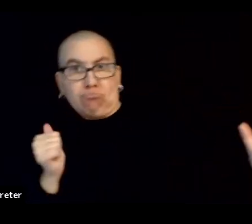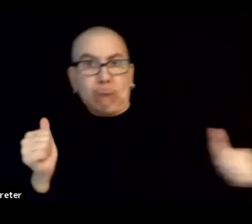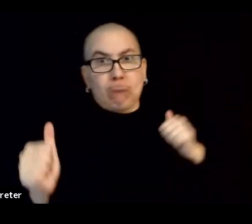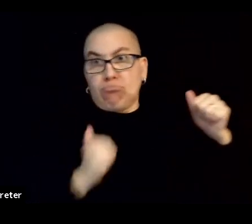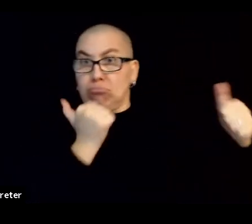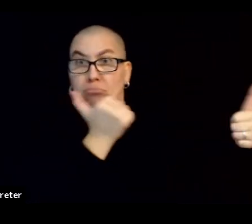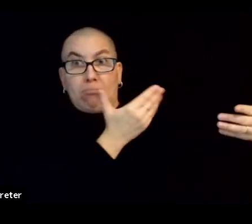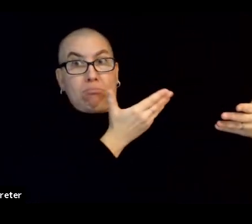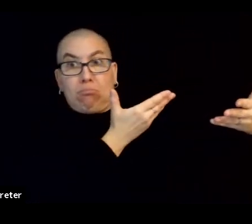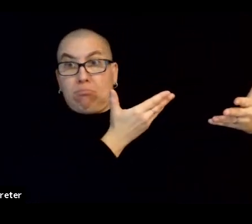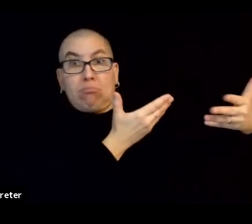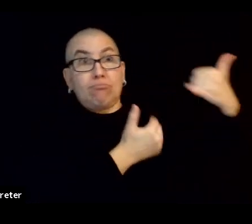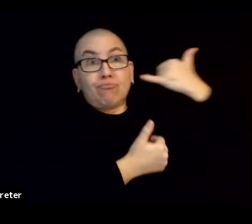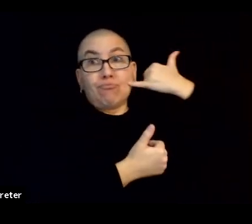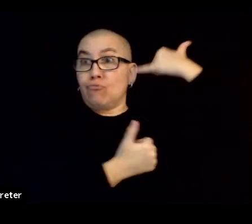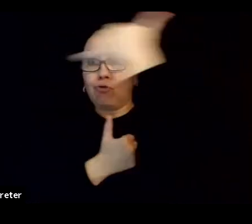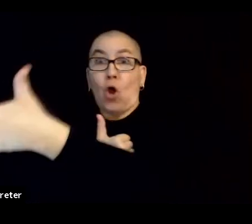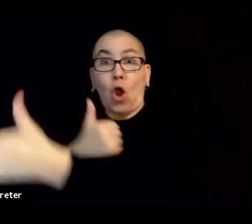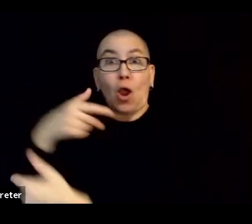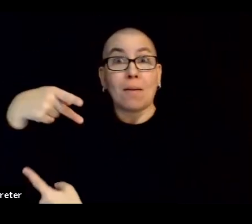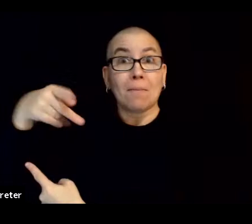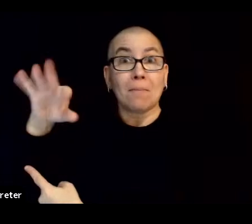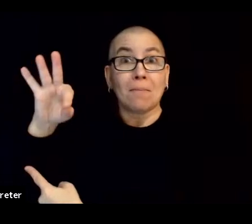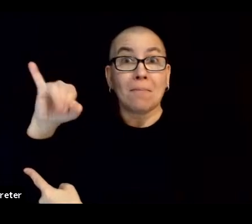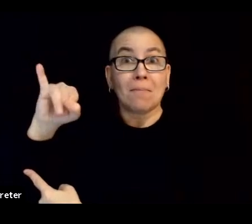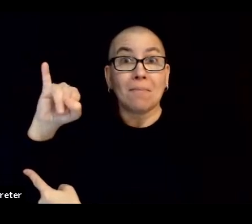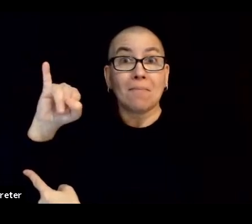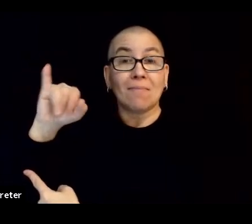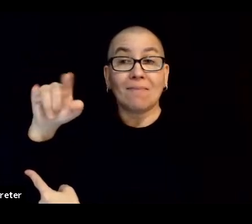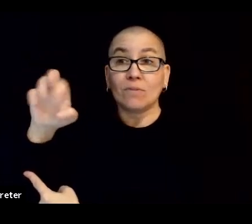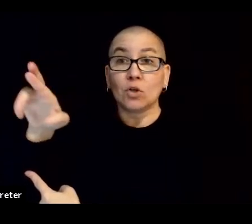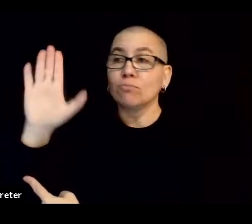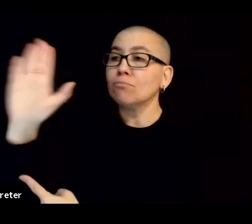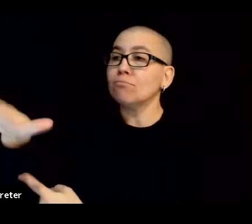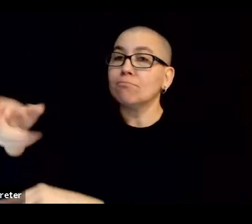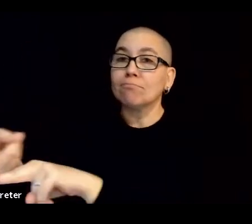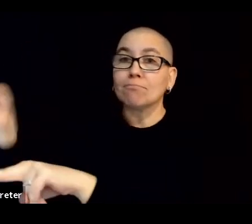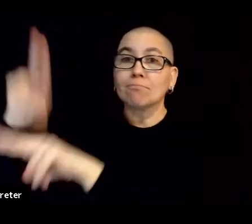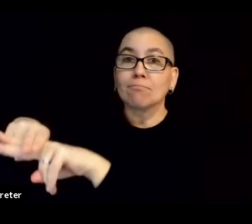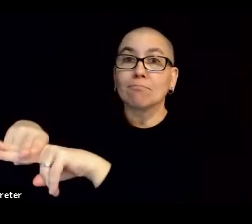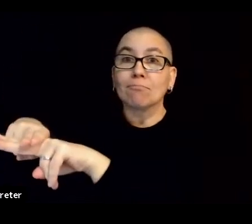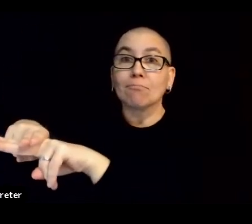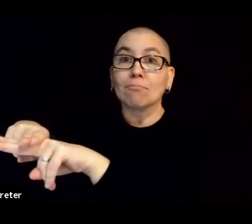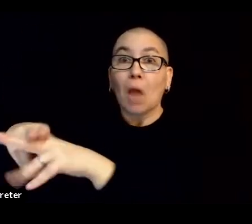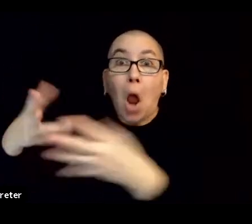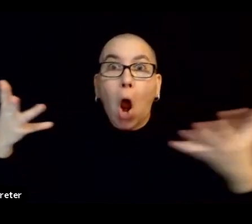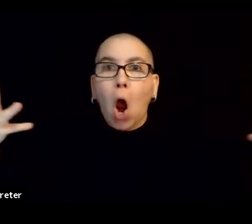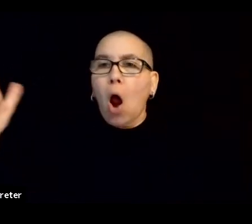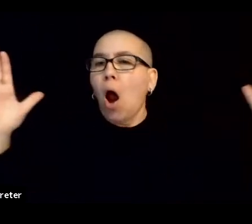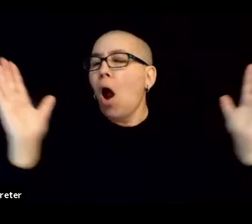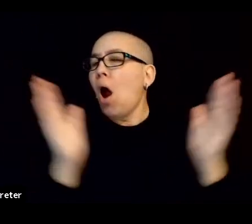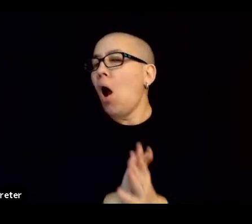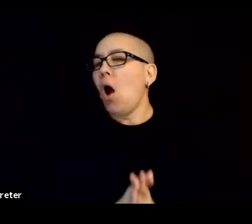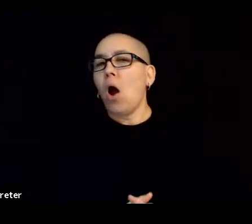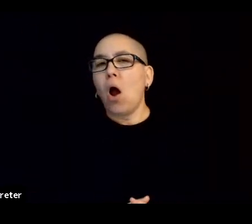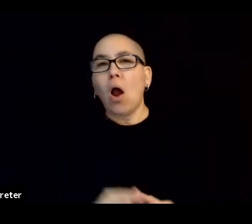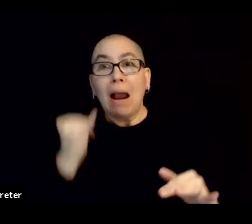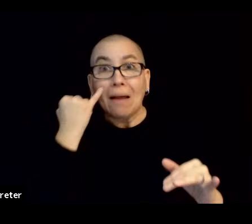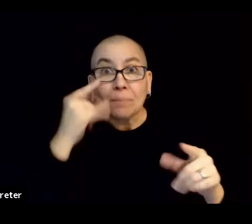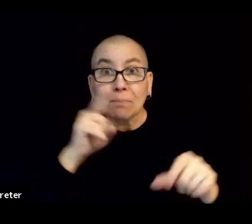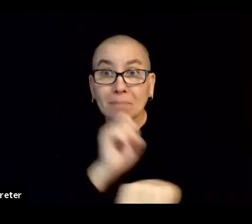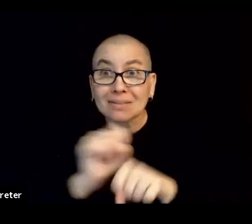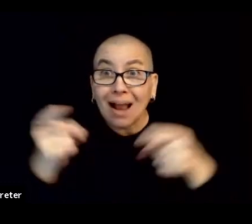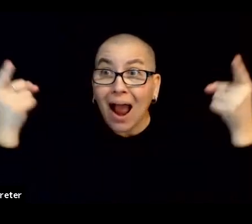next allocation for next week is increased. If that's the case, the thing I need to be able to ensure Minnesotans is when those flow into the